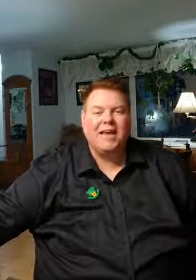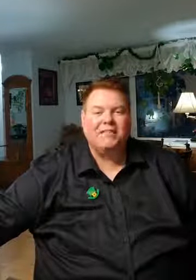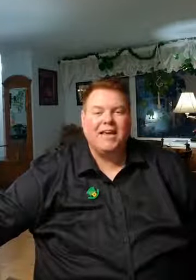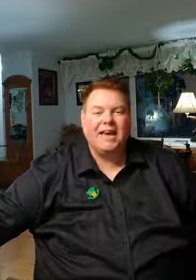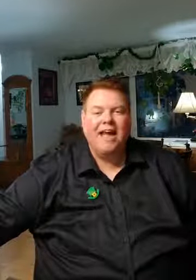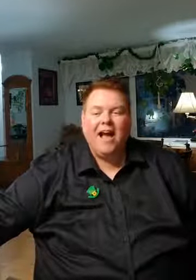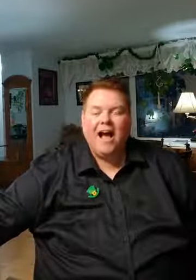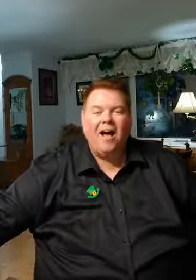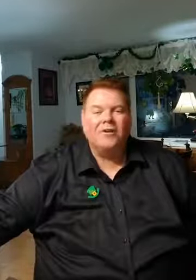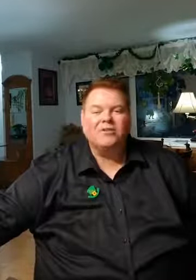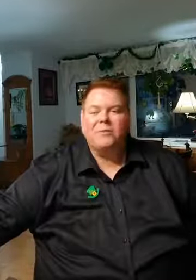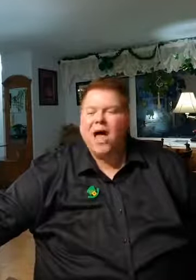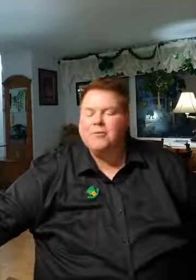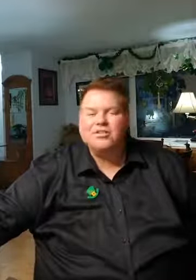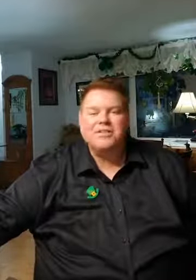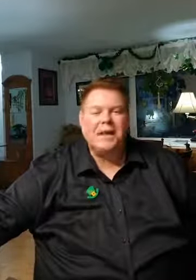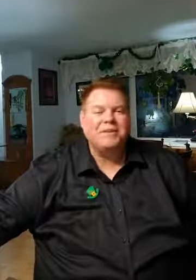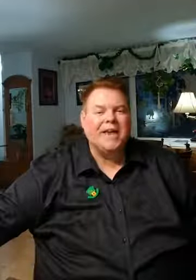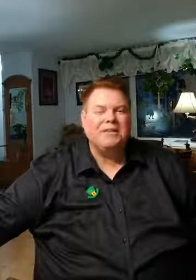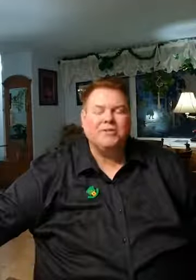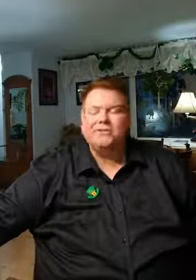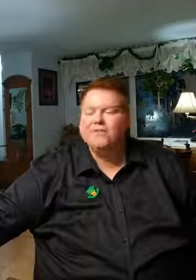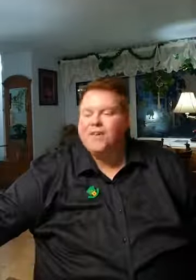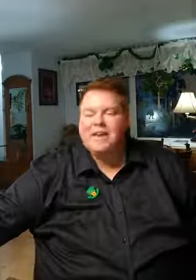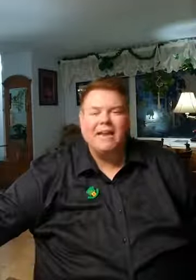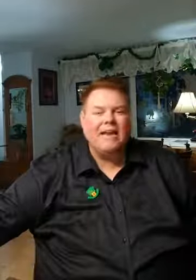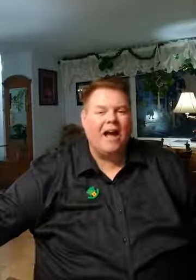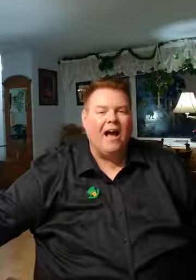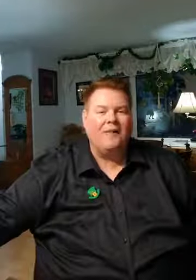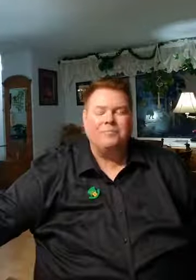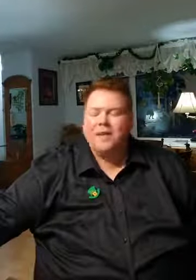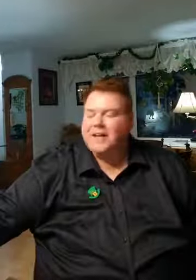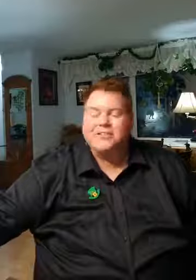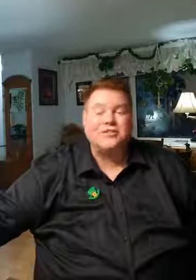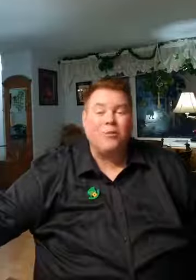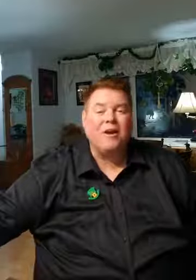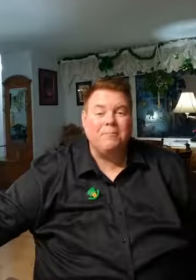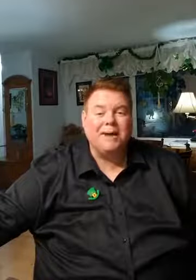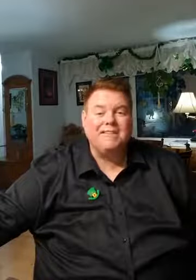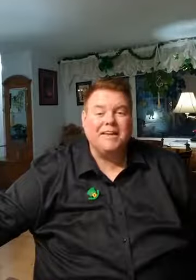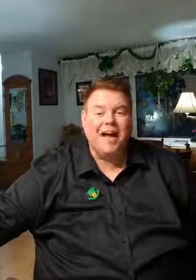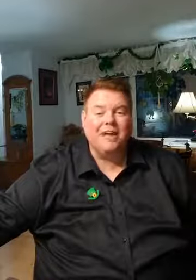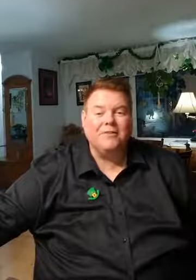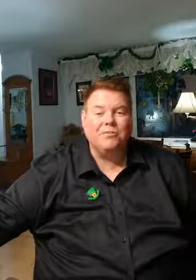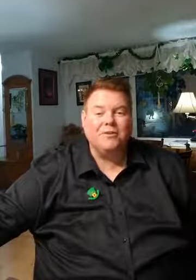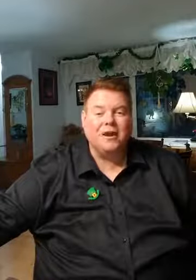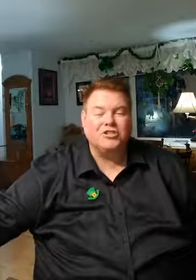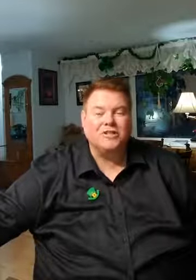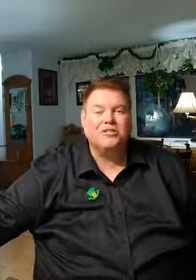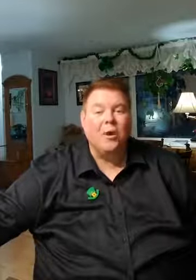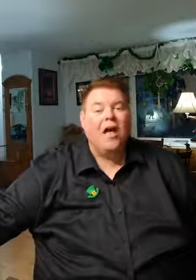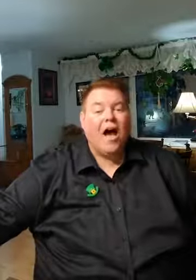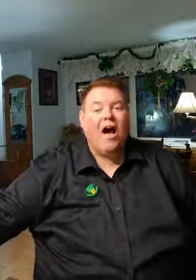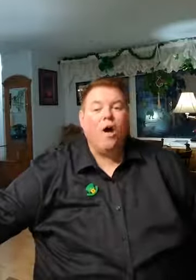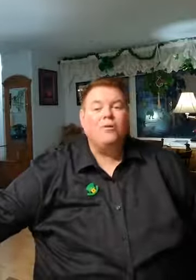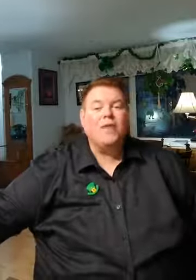Day. There are some Irish step dancers fiddling. It's just quite an amazing little production. So I'll put that up on